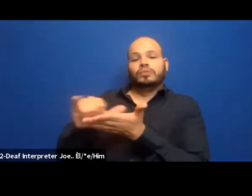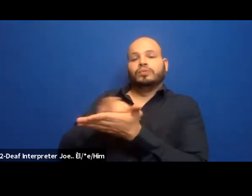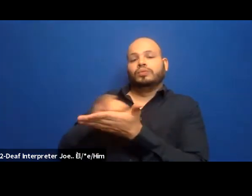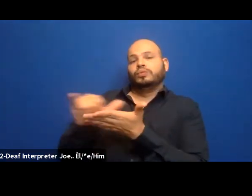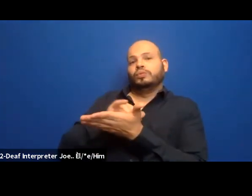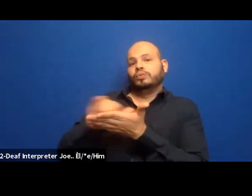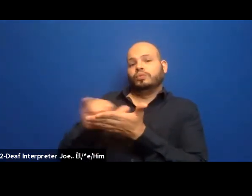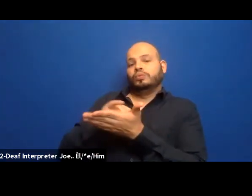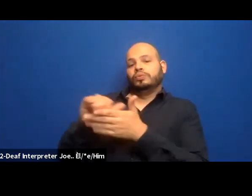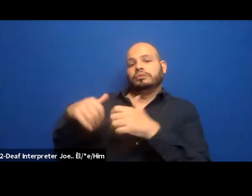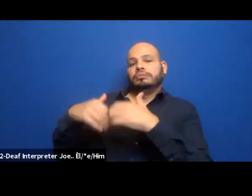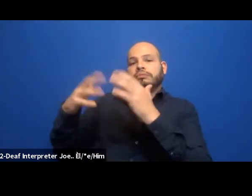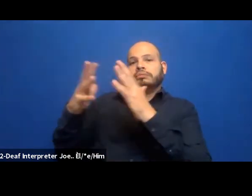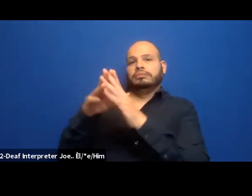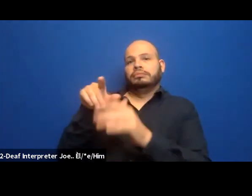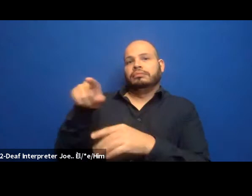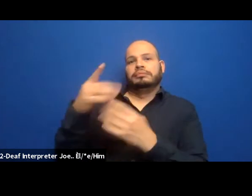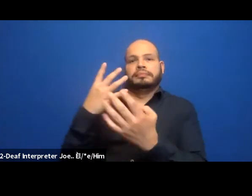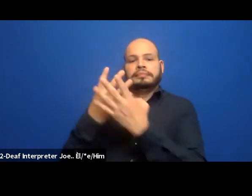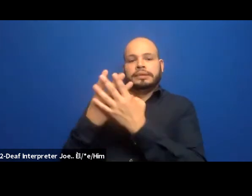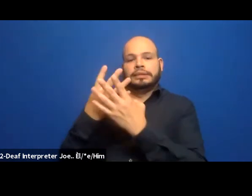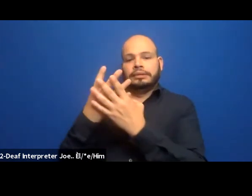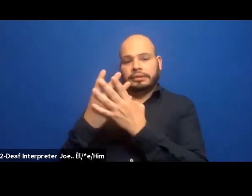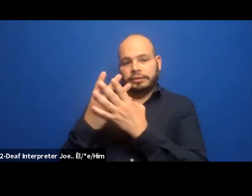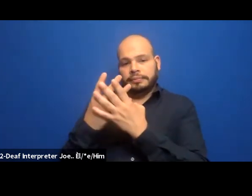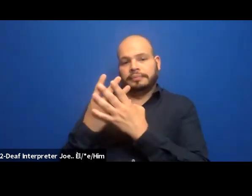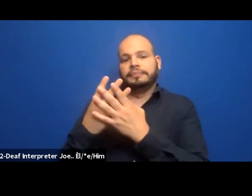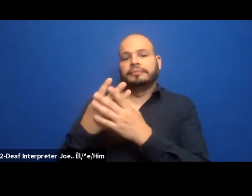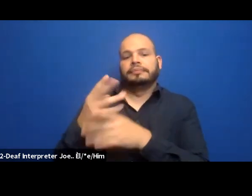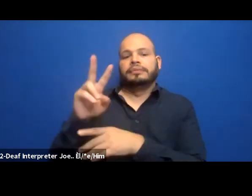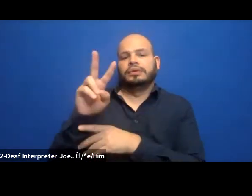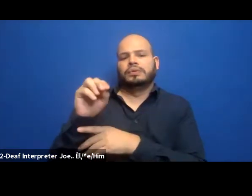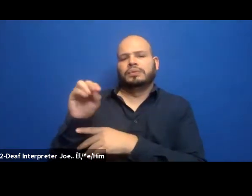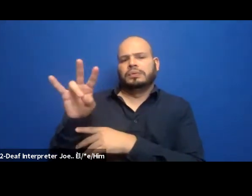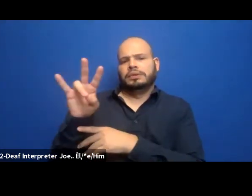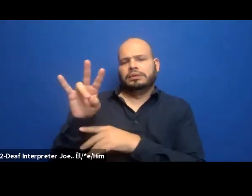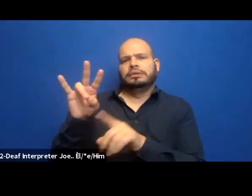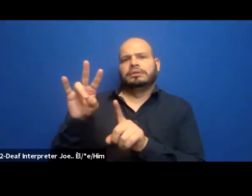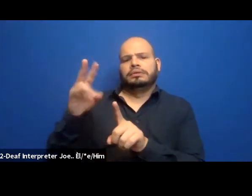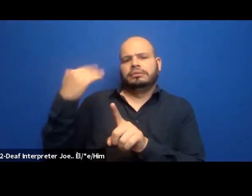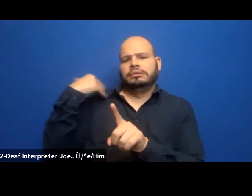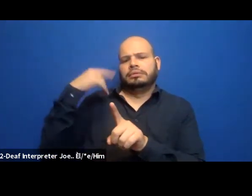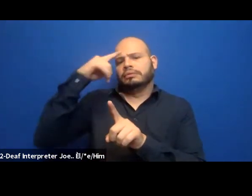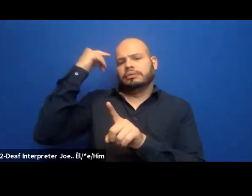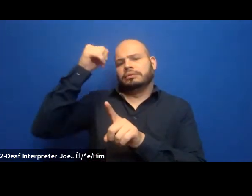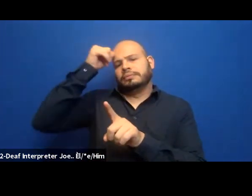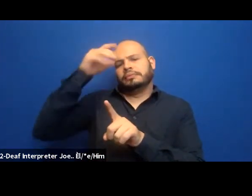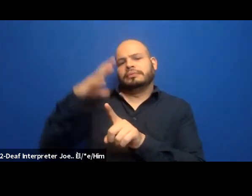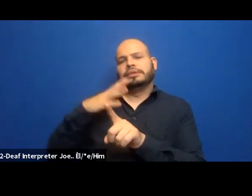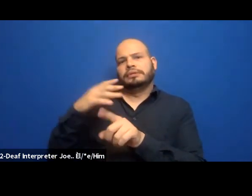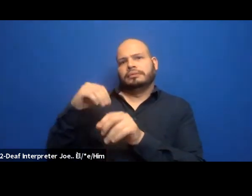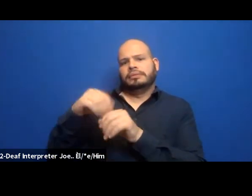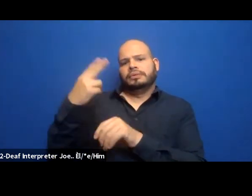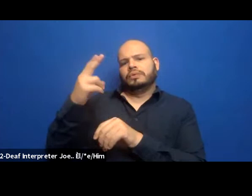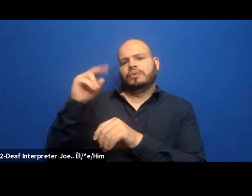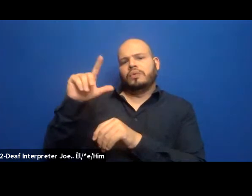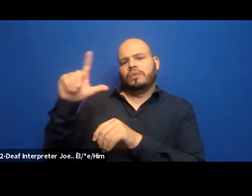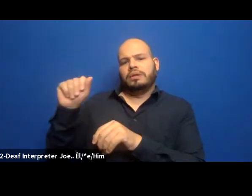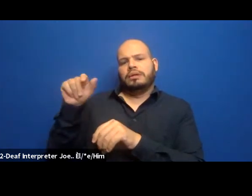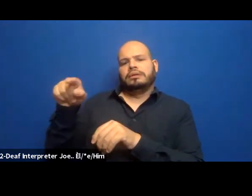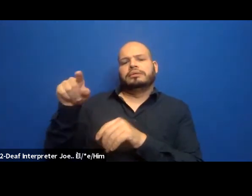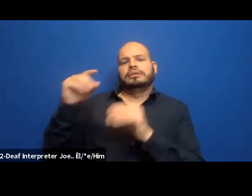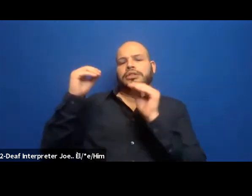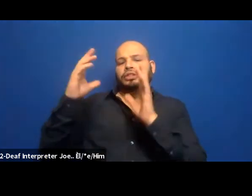teaches a non-traditional approach to healing-centered youth development. We work with Black, Brown, and Indigenous youth